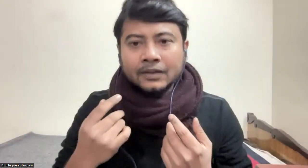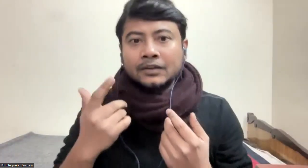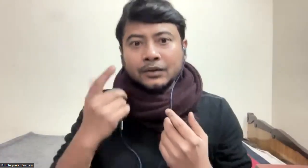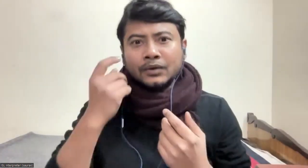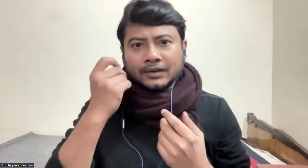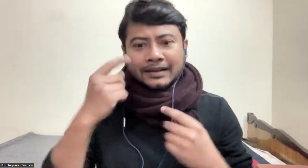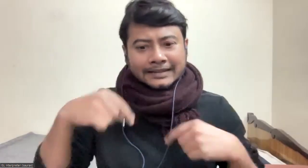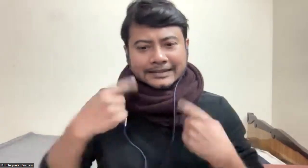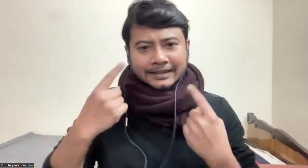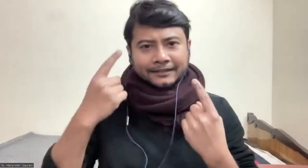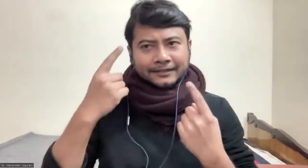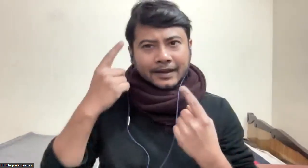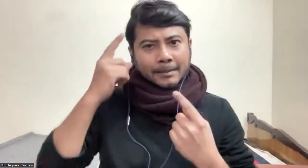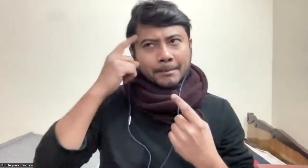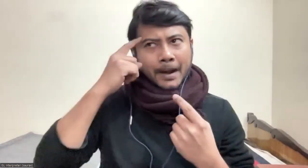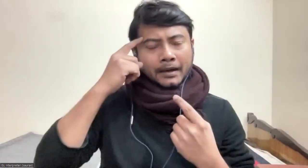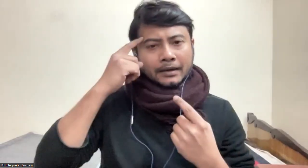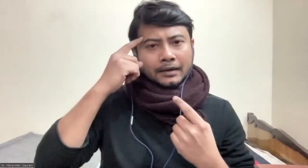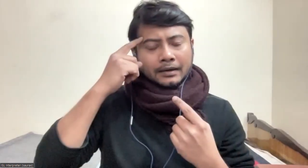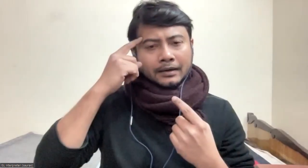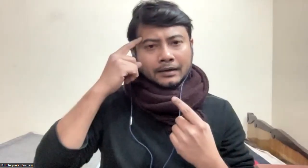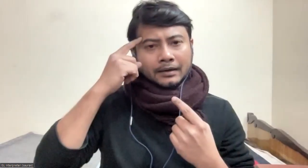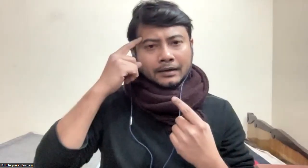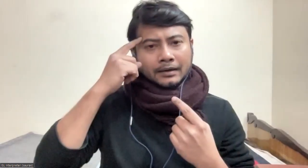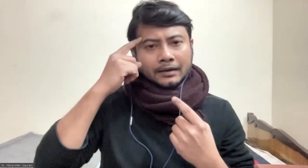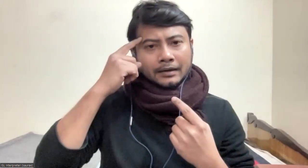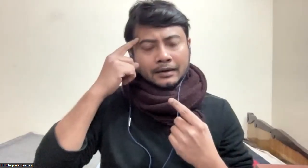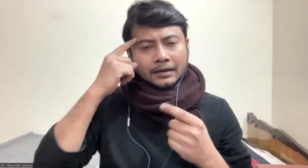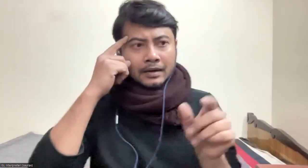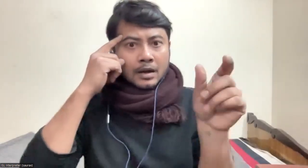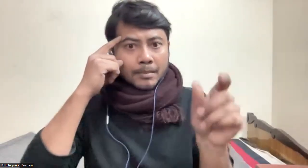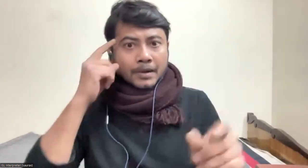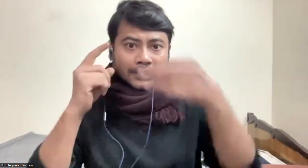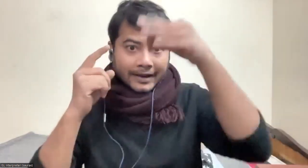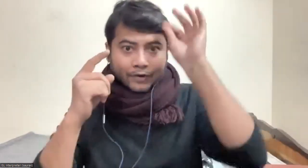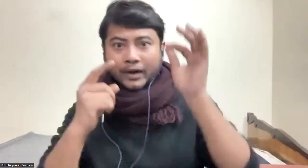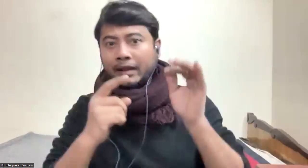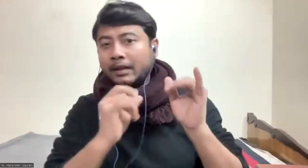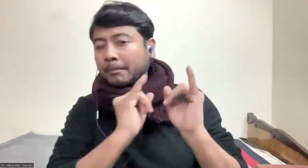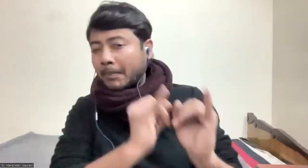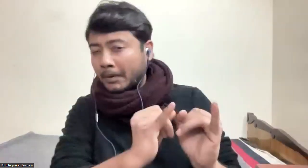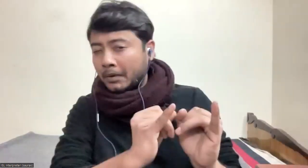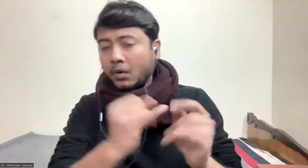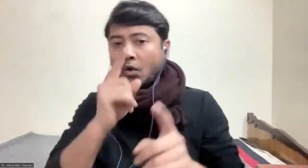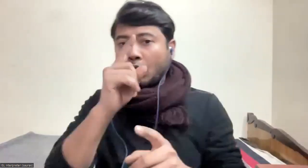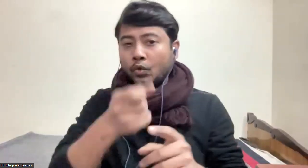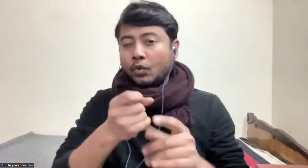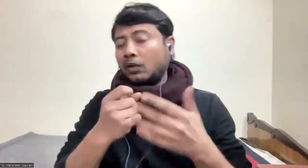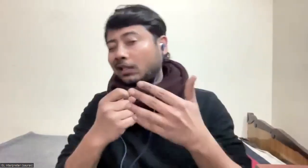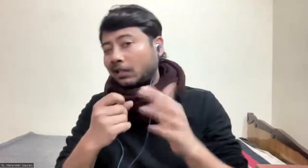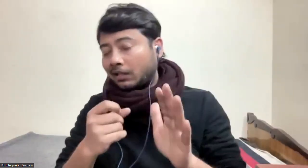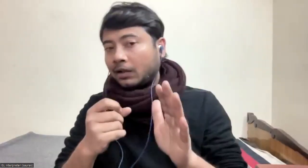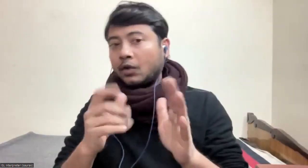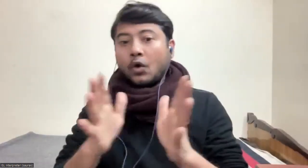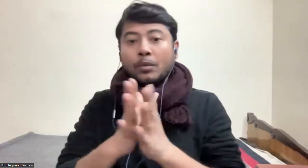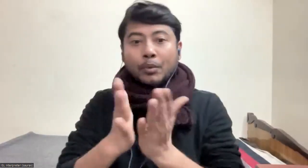criticizing your some devotee, or disobeying your guru, or not believing in scriptures, or